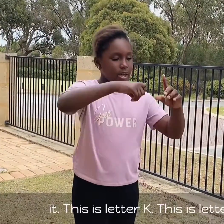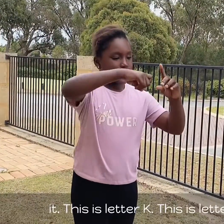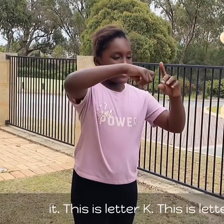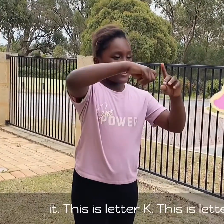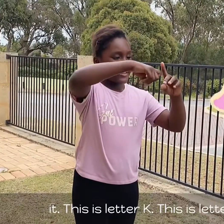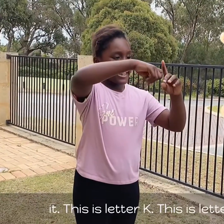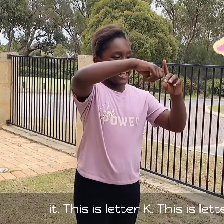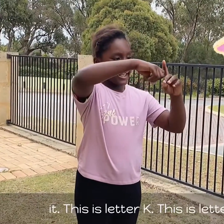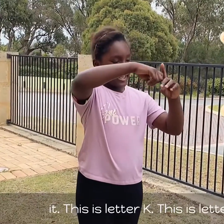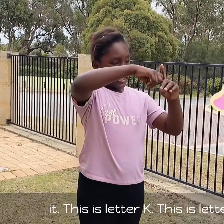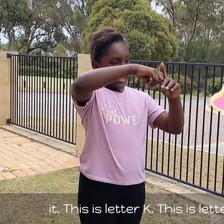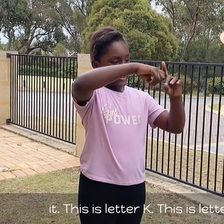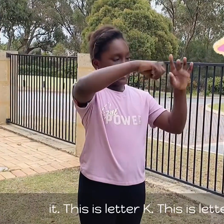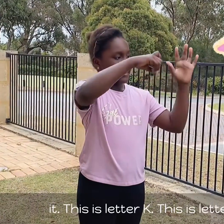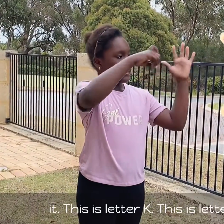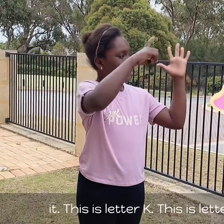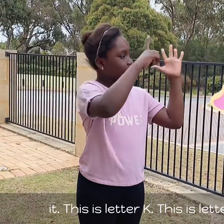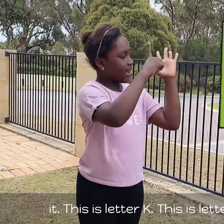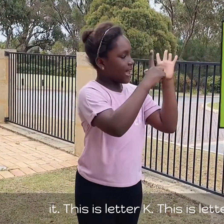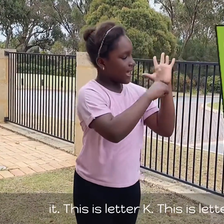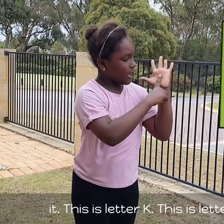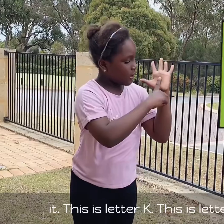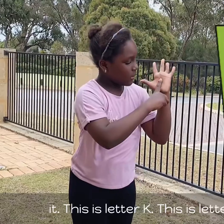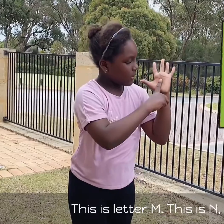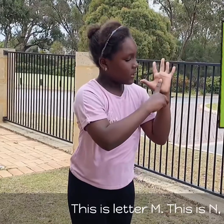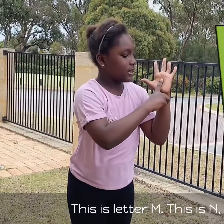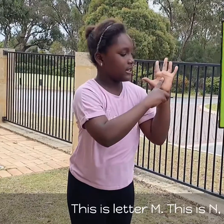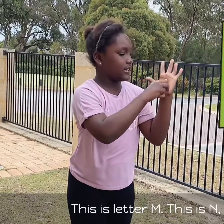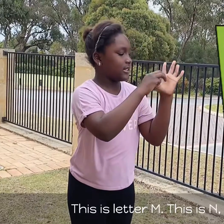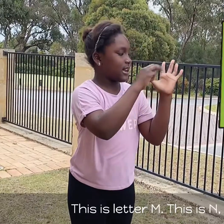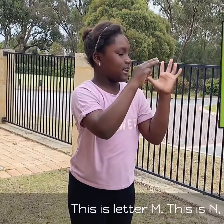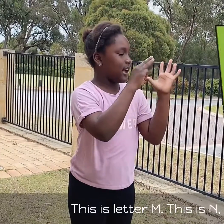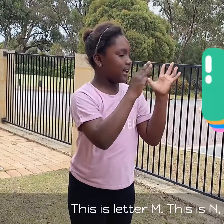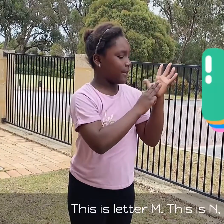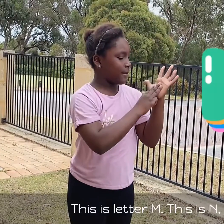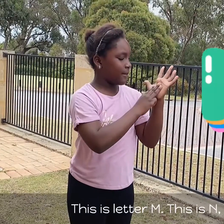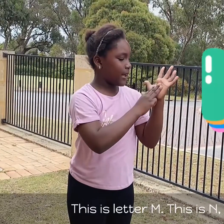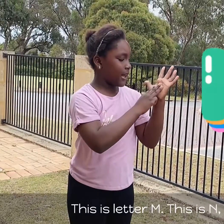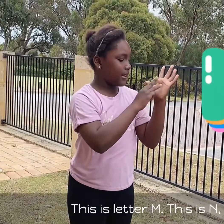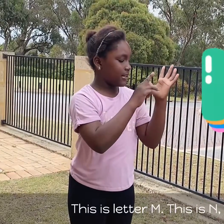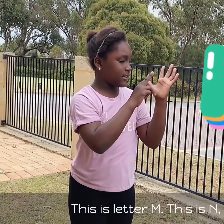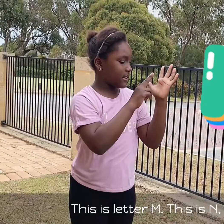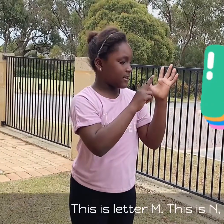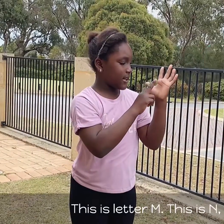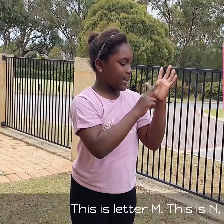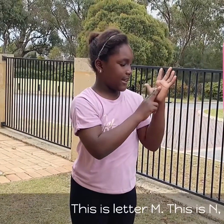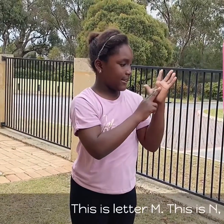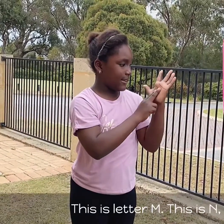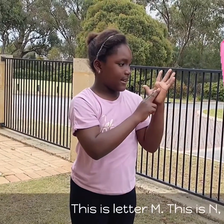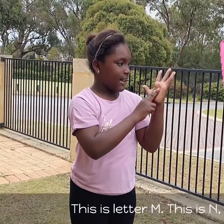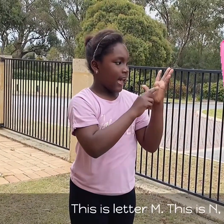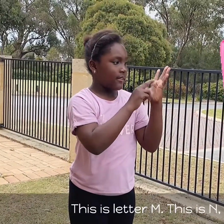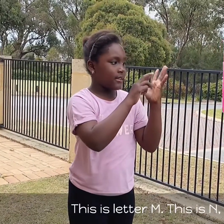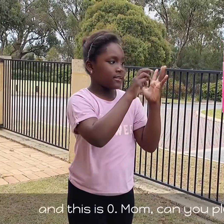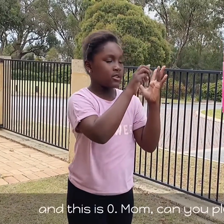This is letter K, this is letter L, this is letter M, this is N, and this is